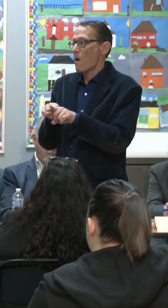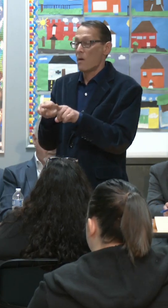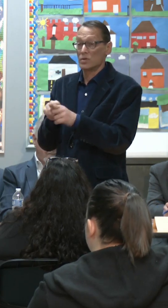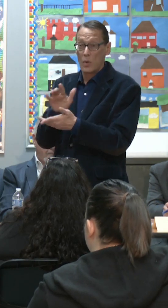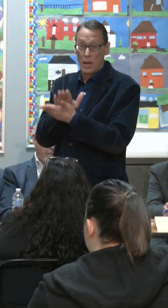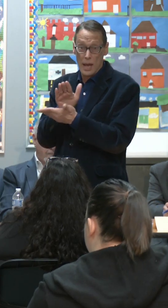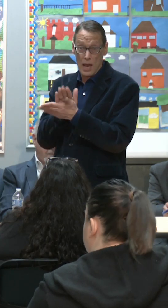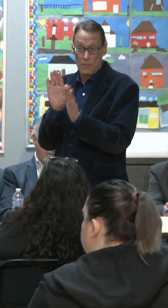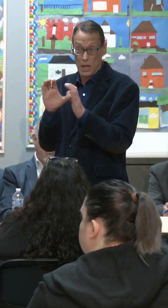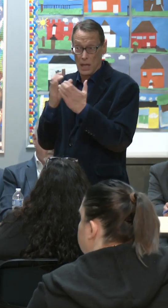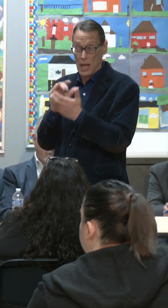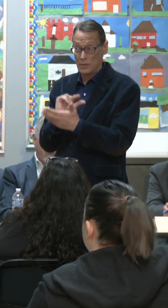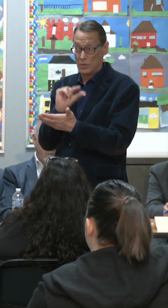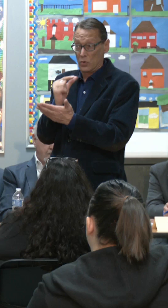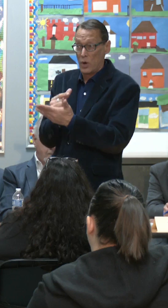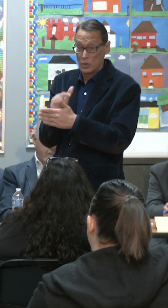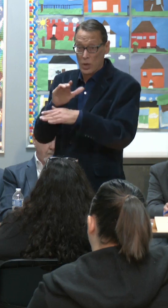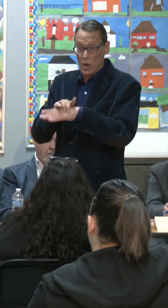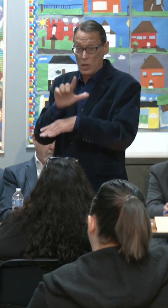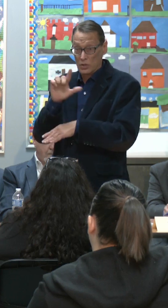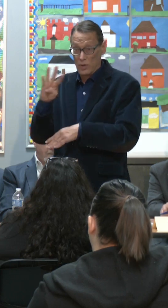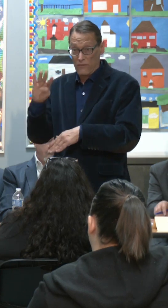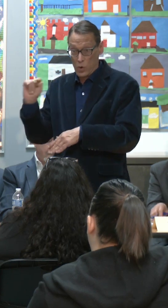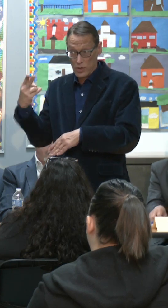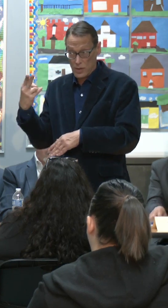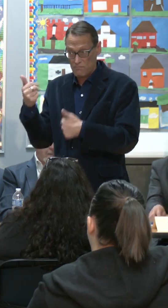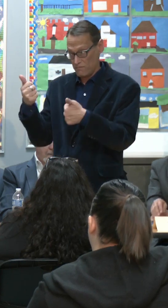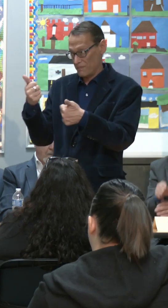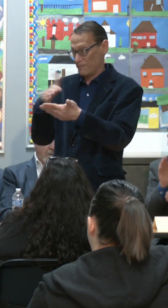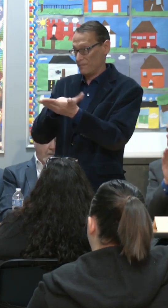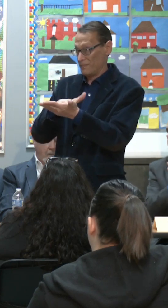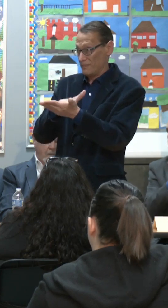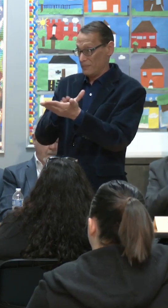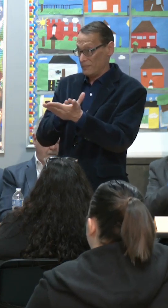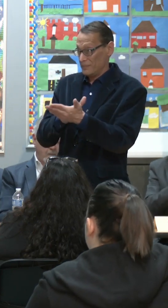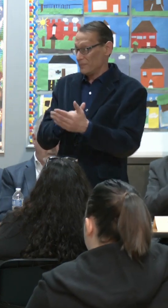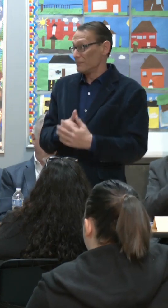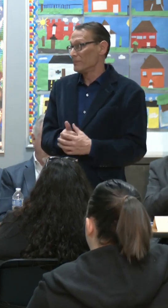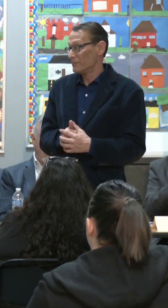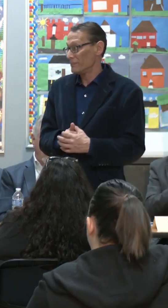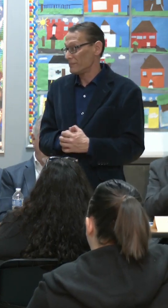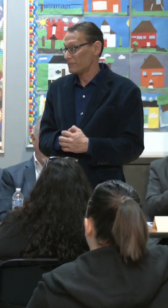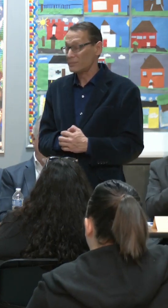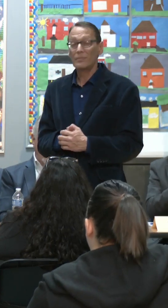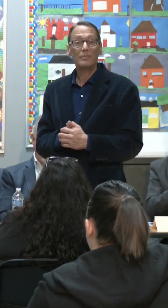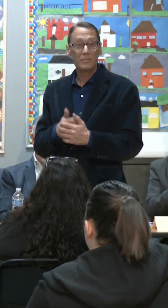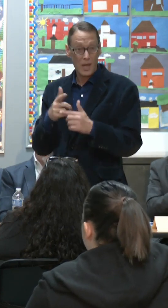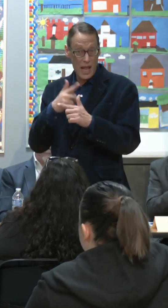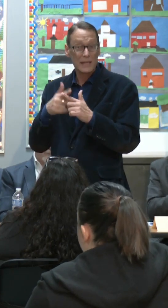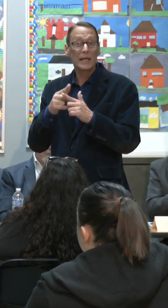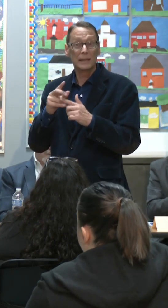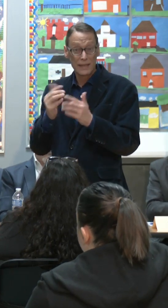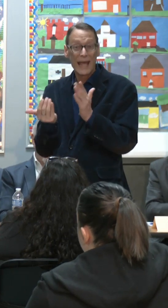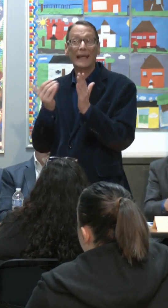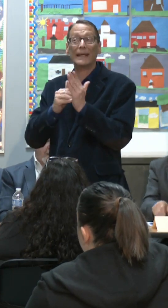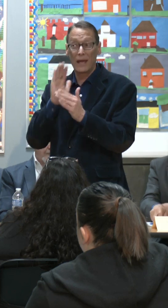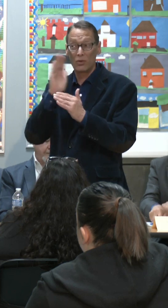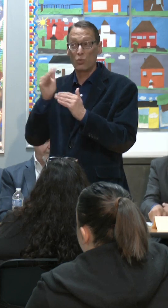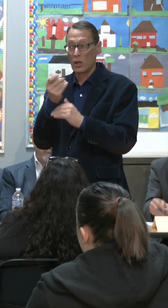order, that surveillance technology, we will make sure that we're protecting your civil rights and liberties.